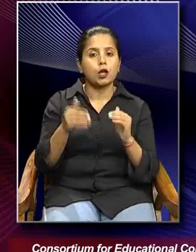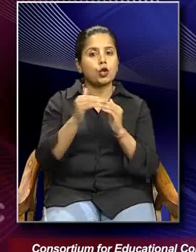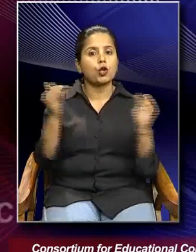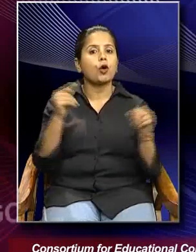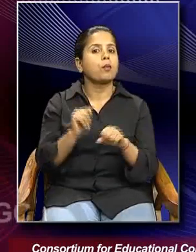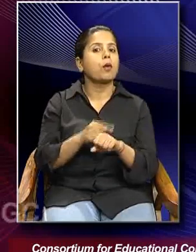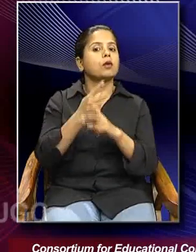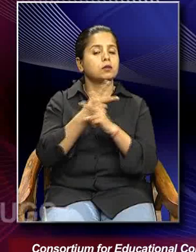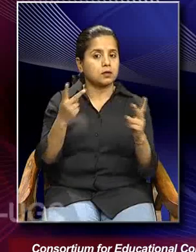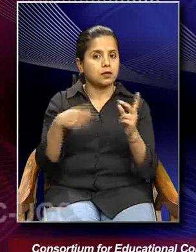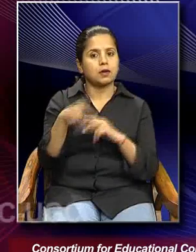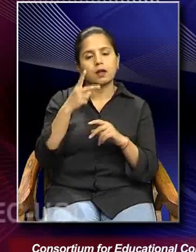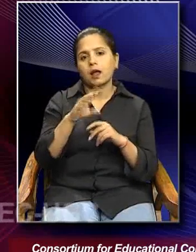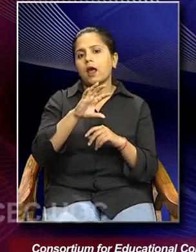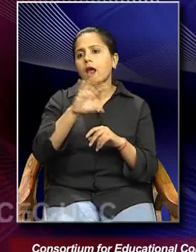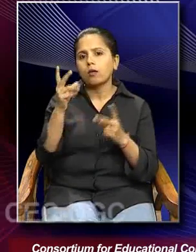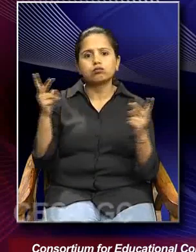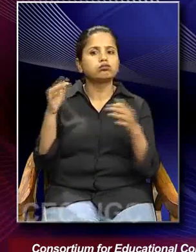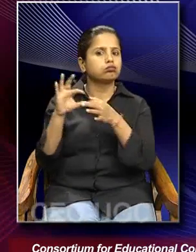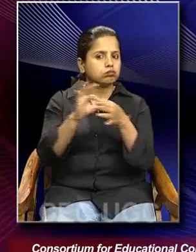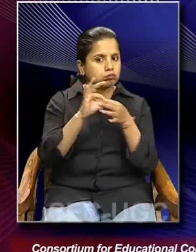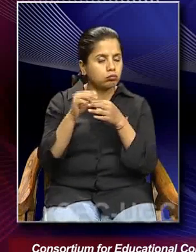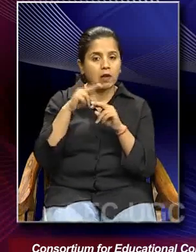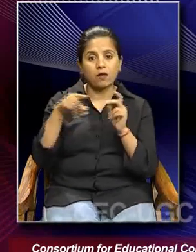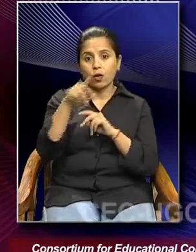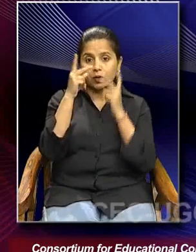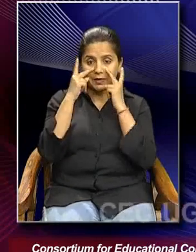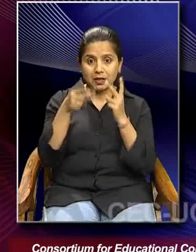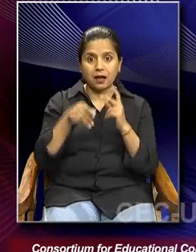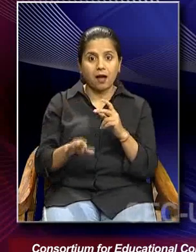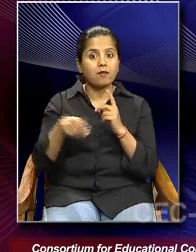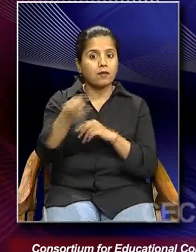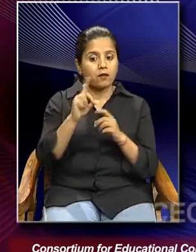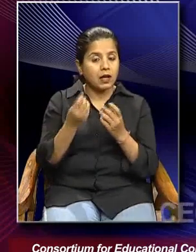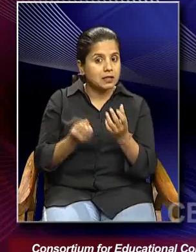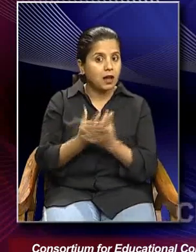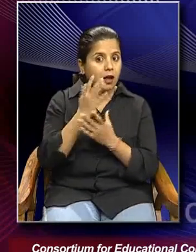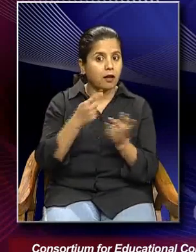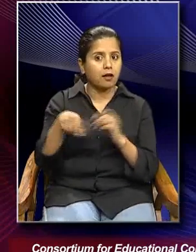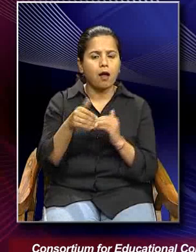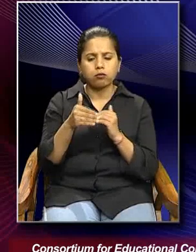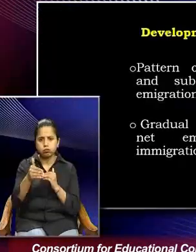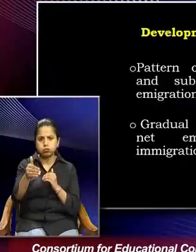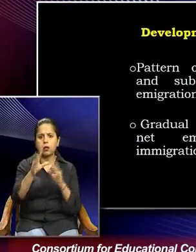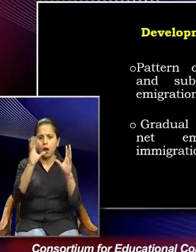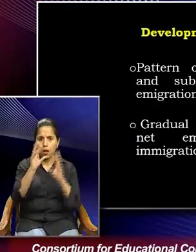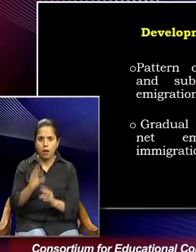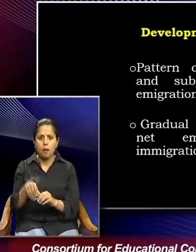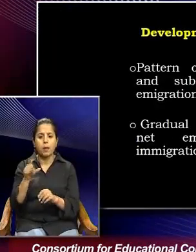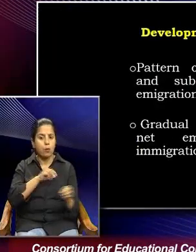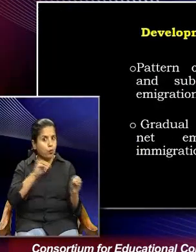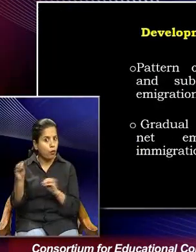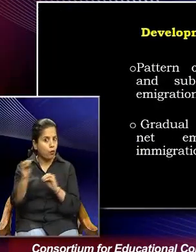different part of the country itself. So if you look at the pattern of initially increasing and subsequently decreasing migration,